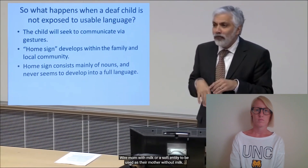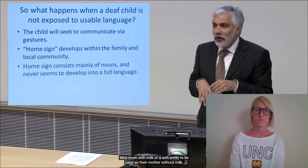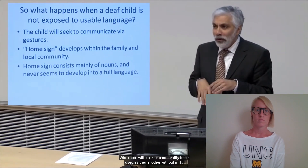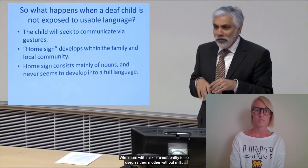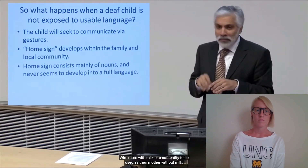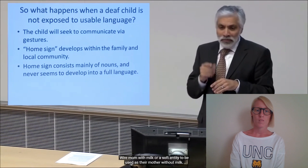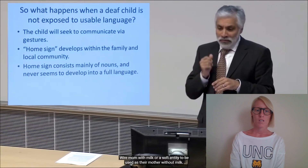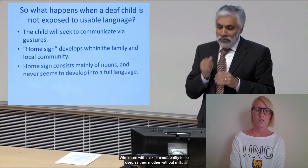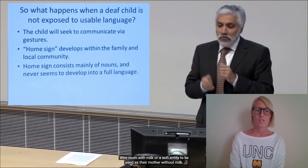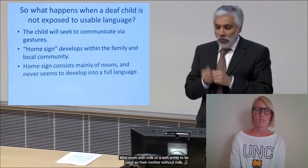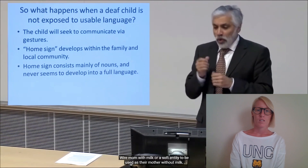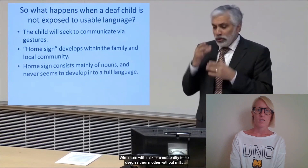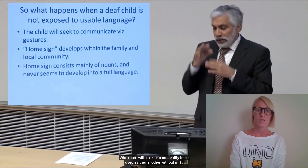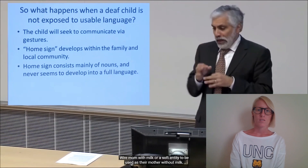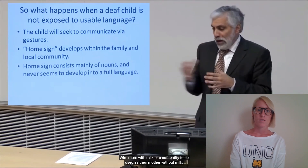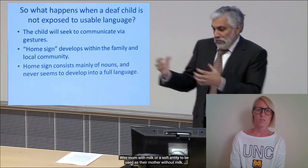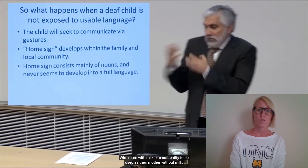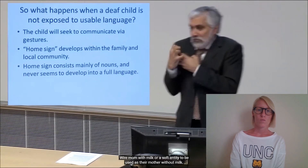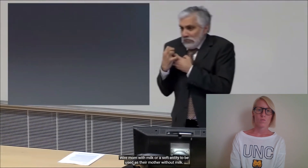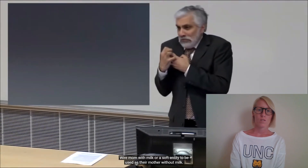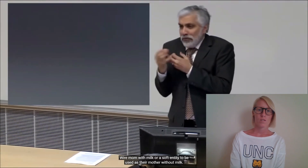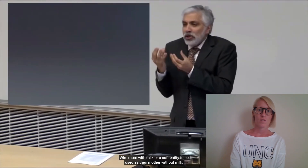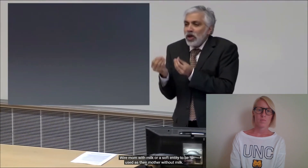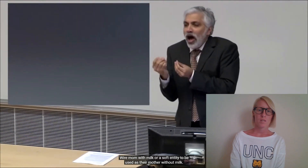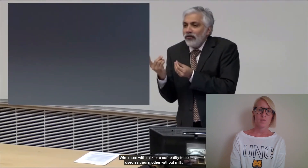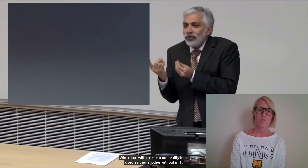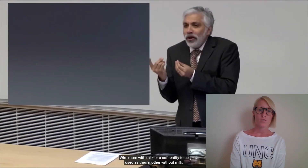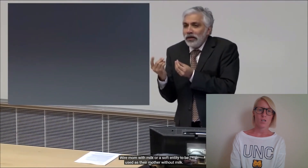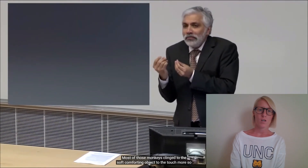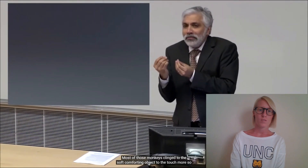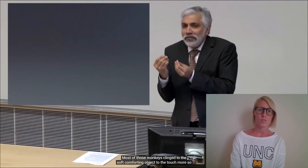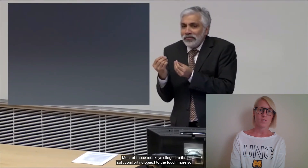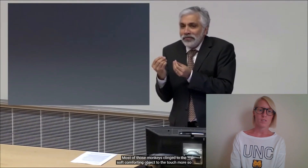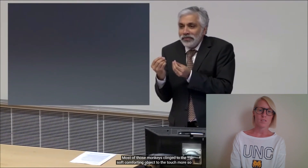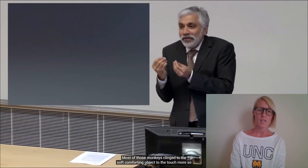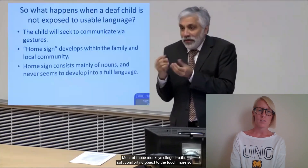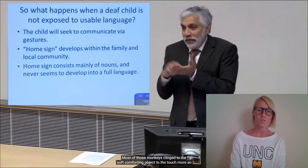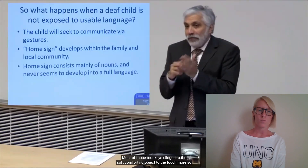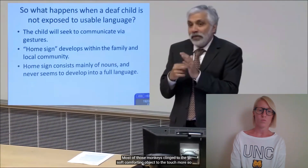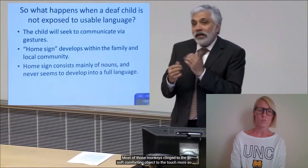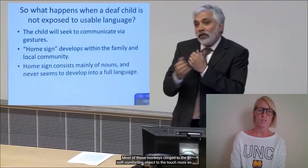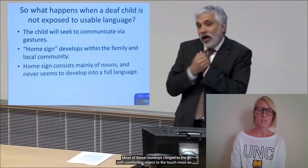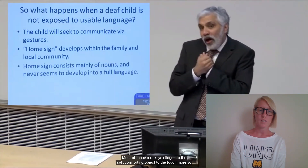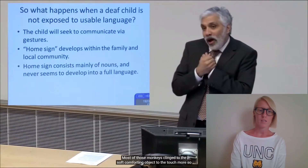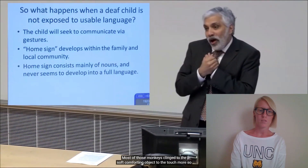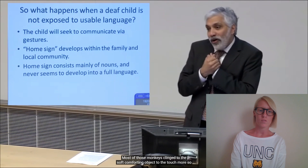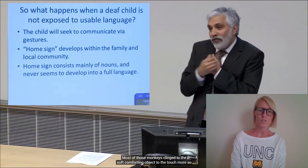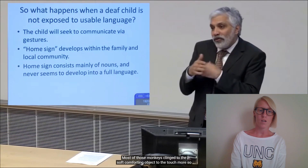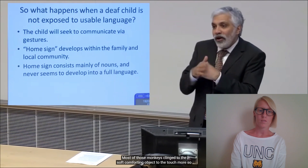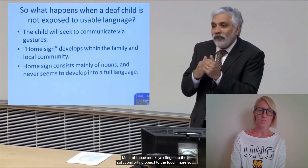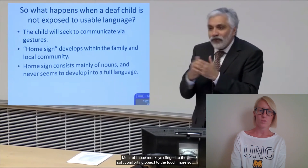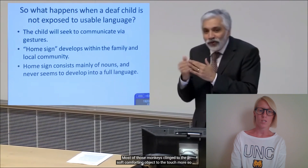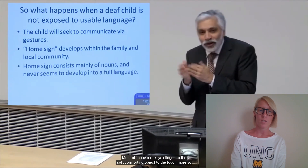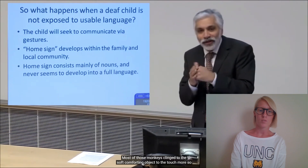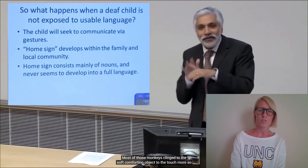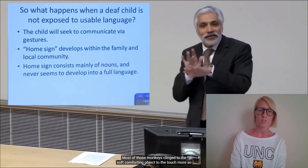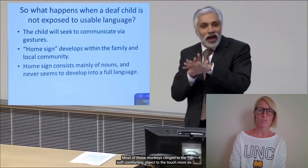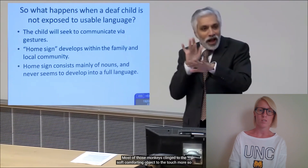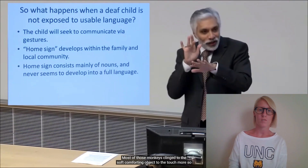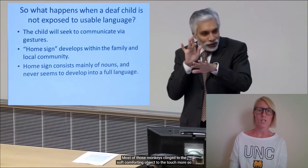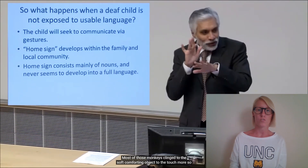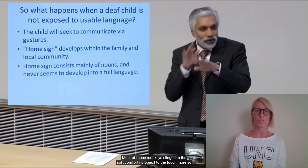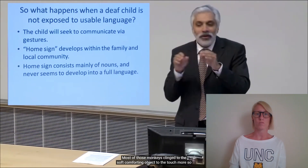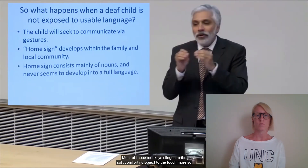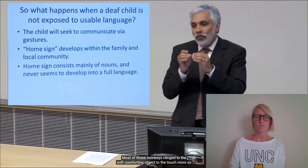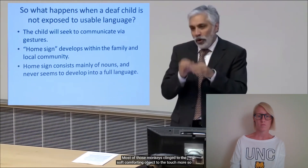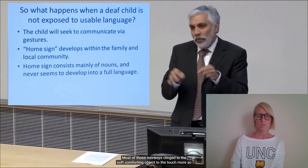be used as their mother without milk. So the baby Most of those monkeys clinged to the soft comforting to the object